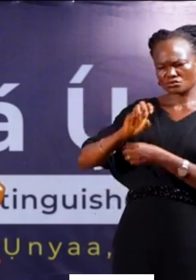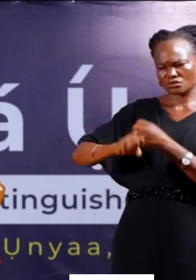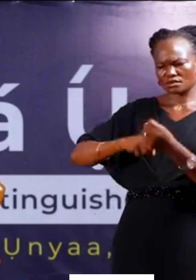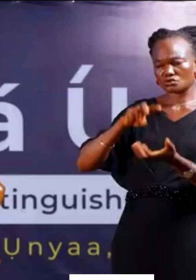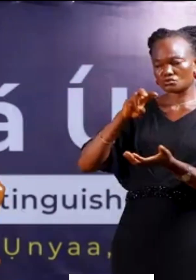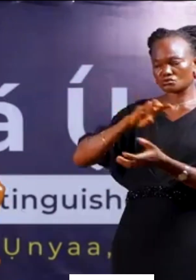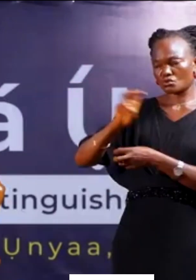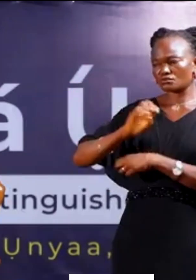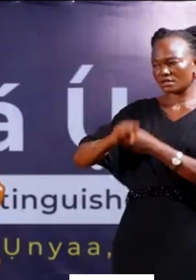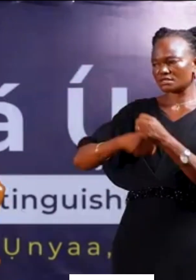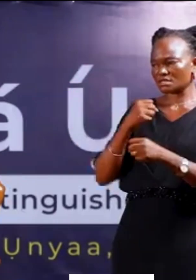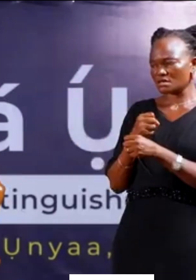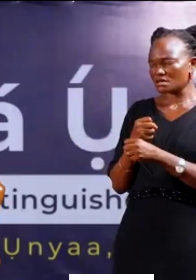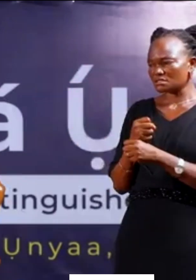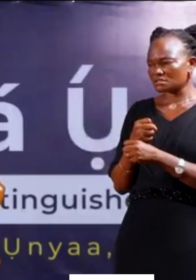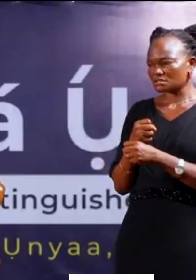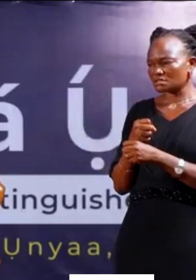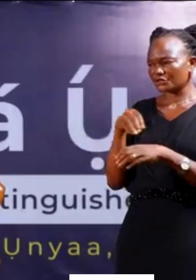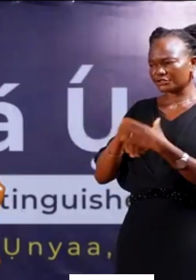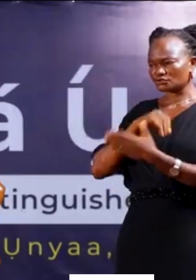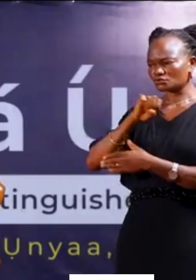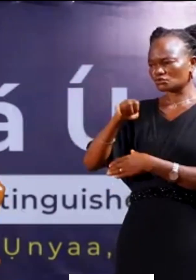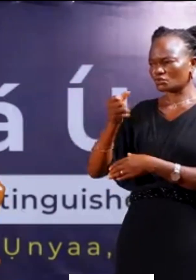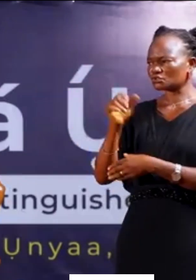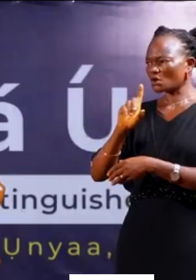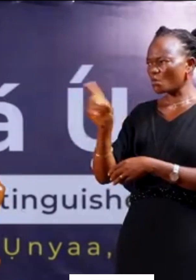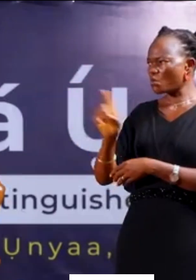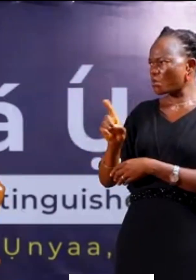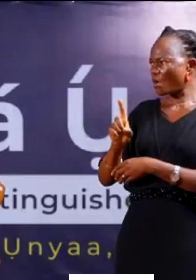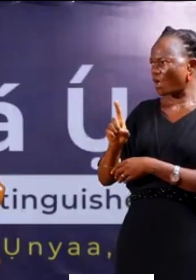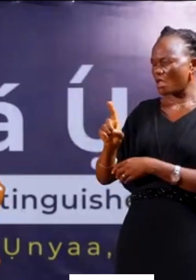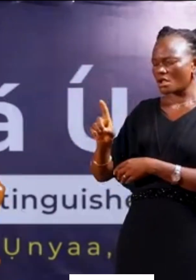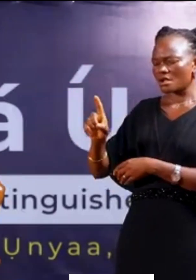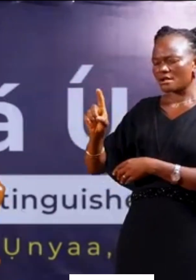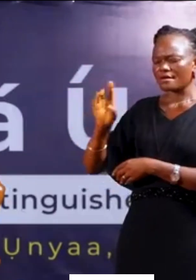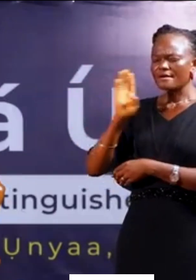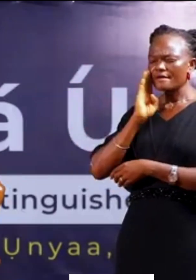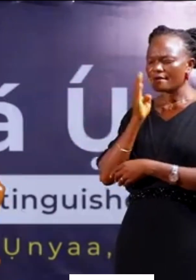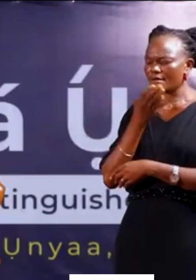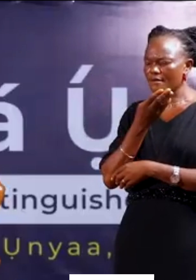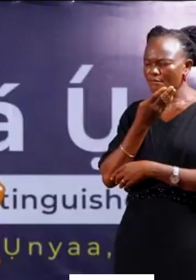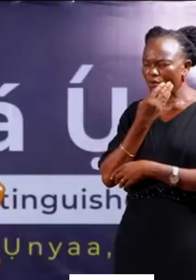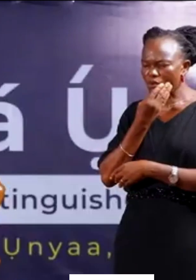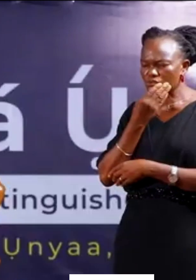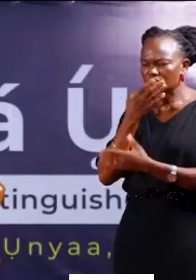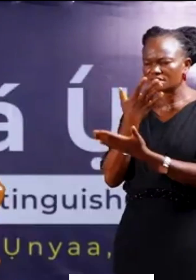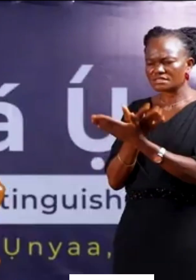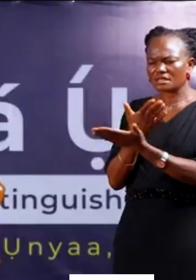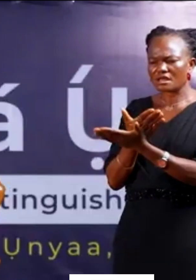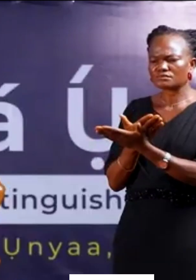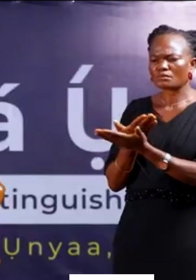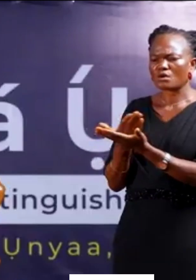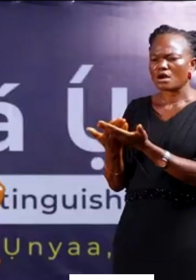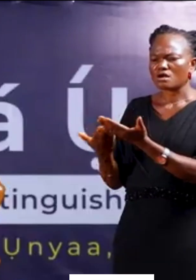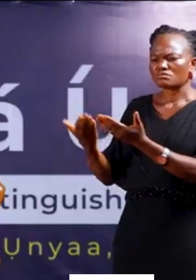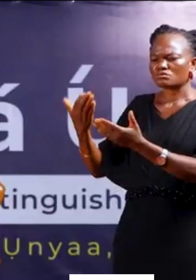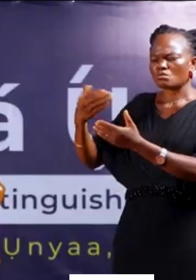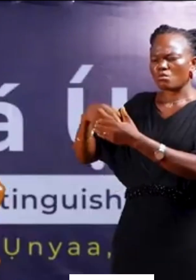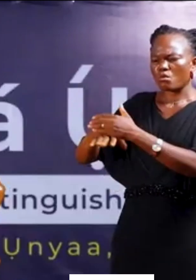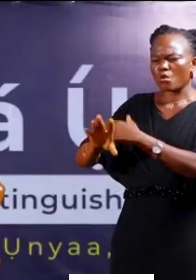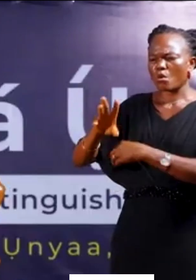Igbo landing in Georgia, where Igbo slaves were brought to the New World in